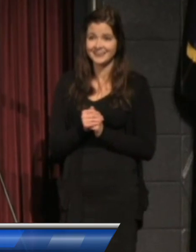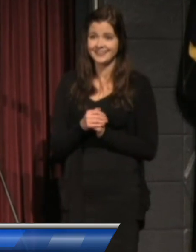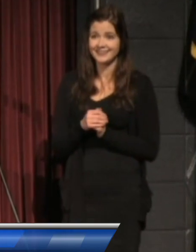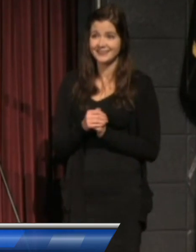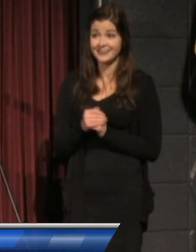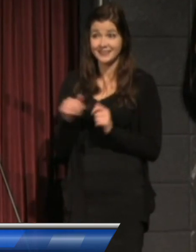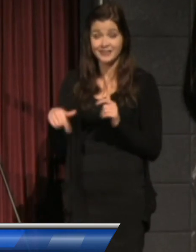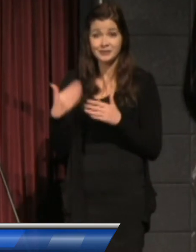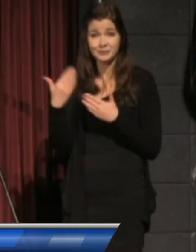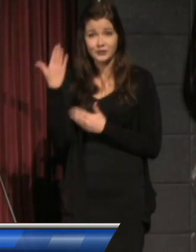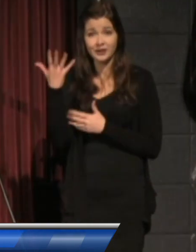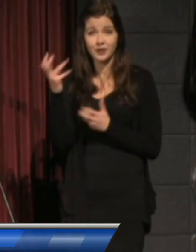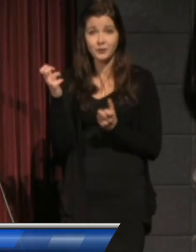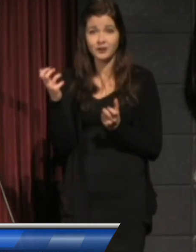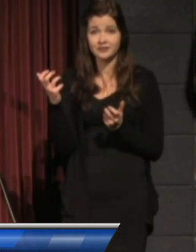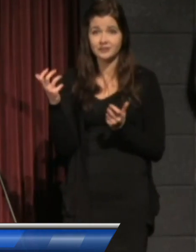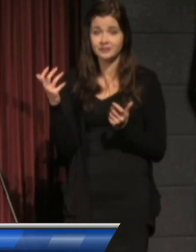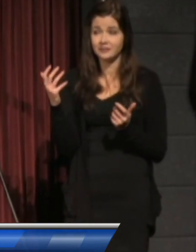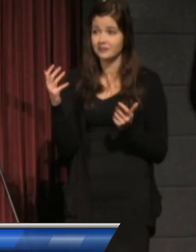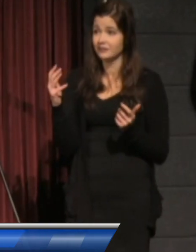This morning I'd like to address the